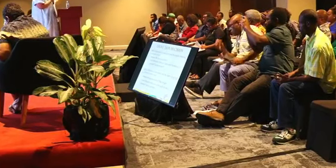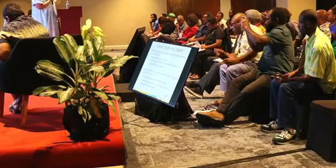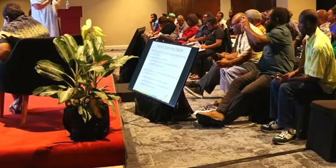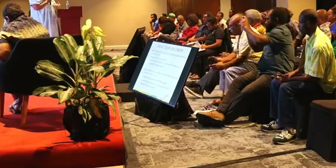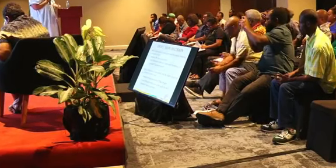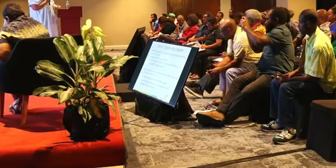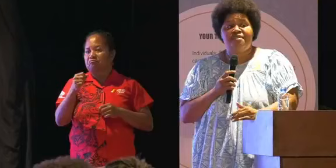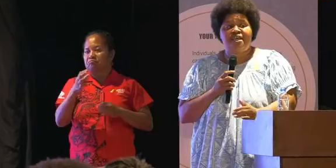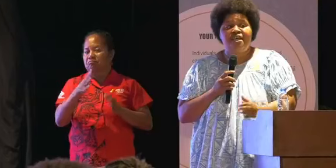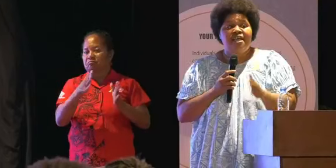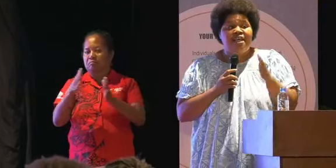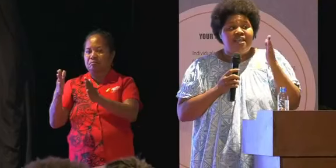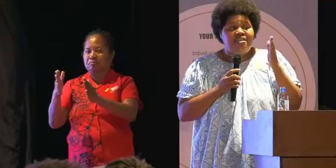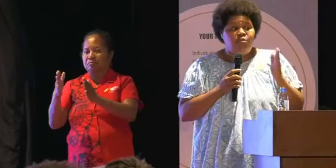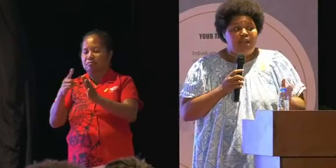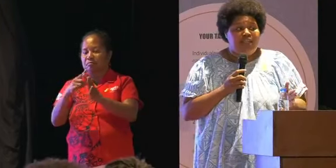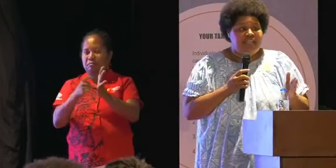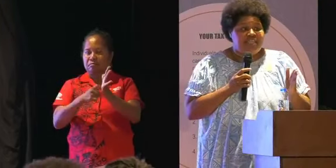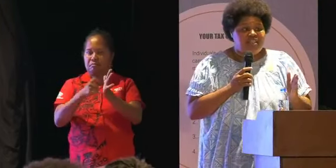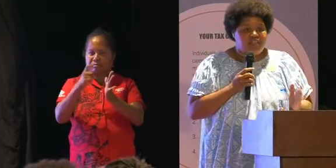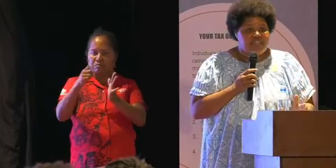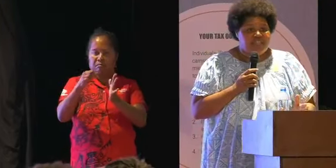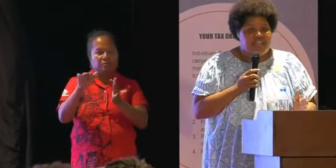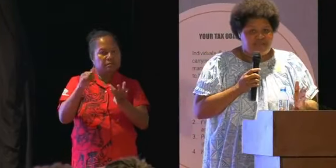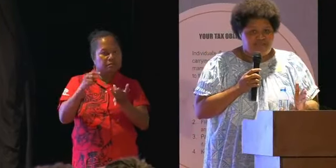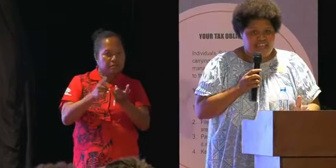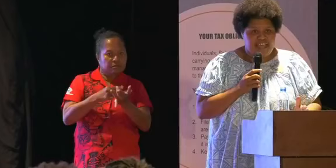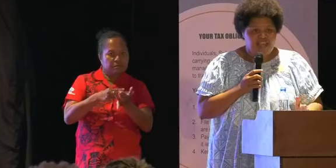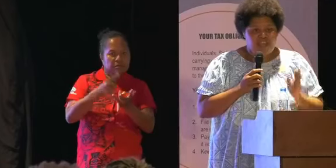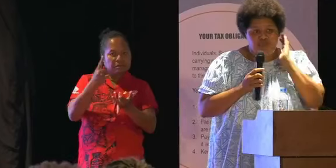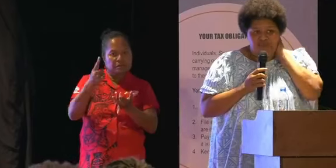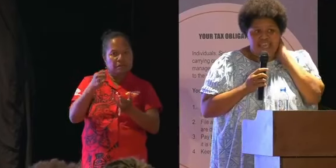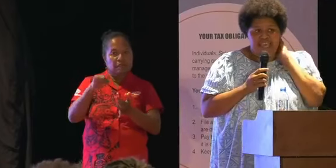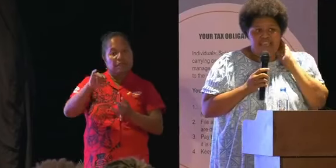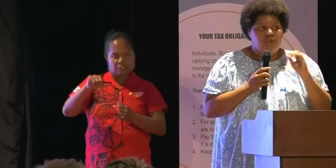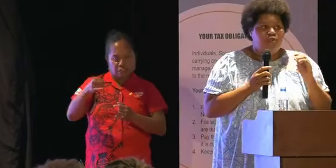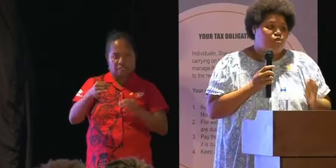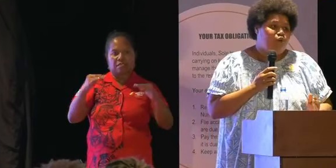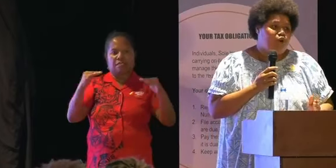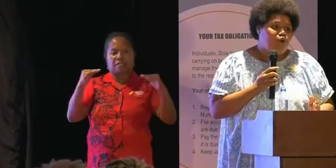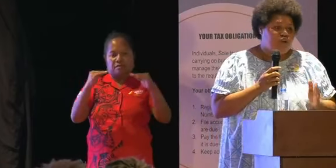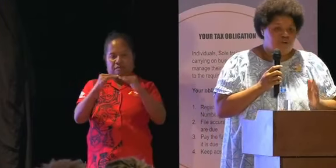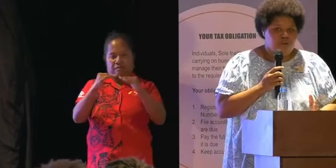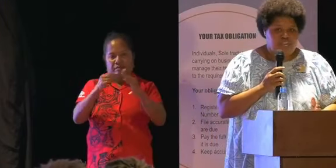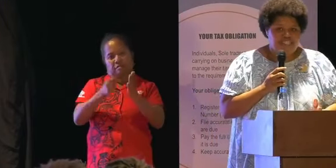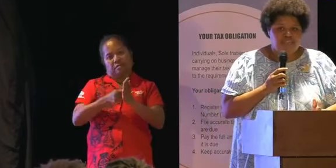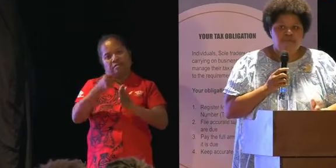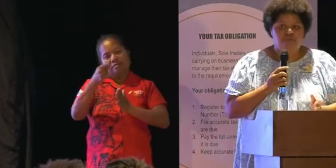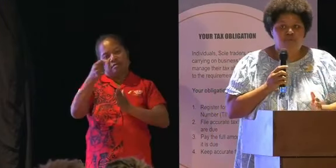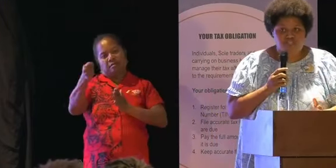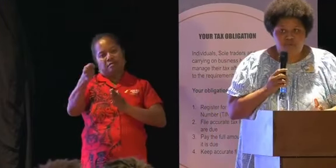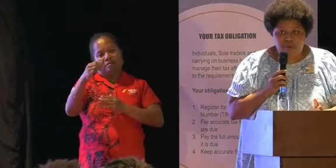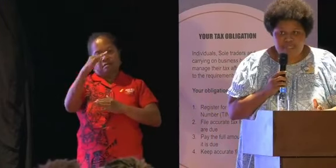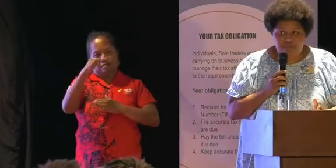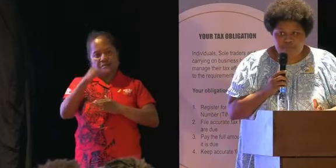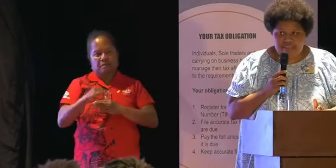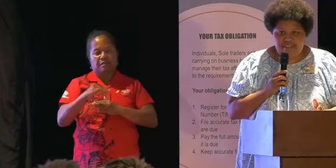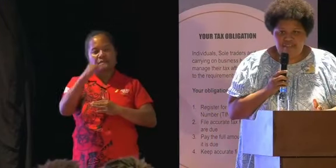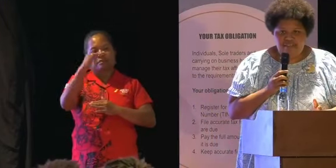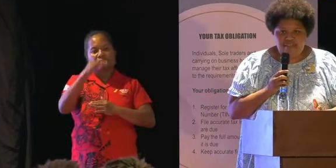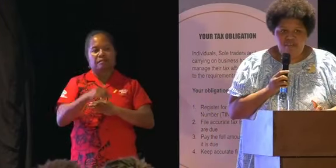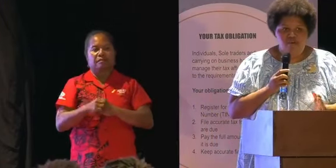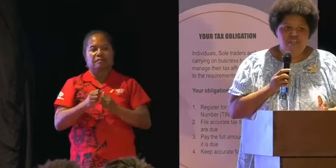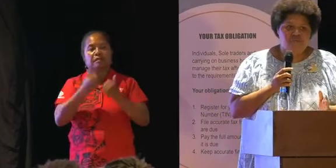or siding with the tax officer. It's one that is just and fair. You pay no more, no less, but what you're required to